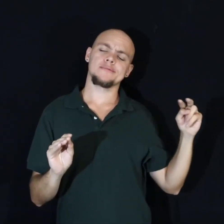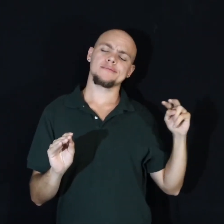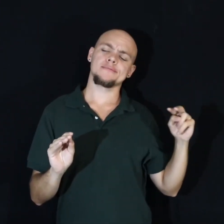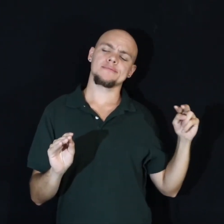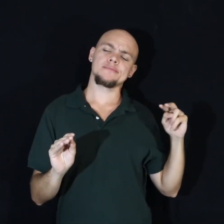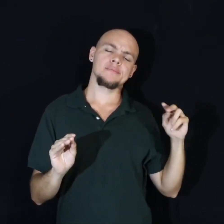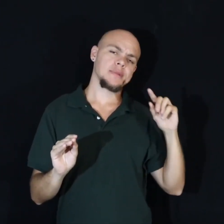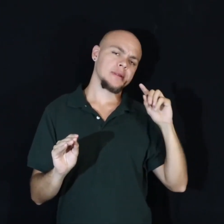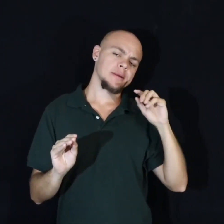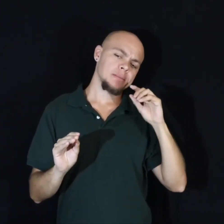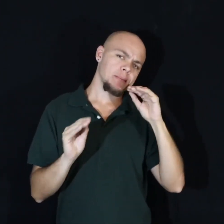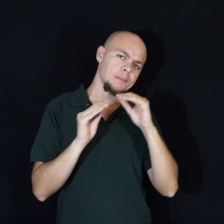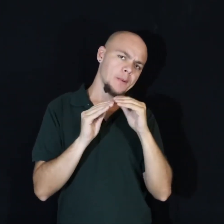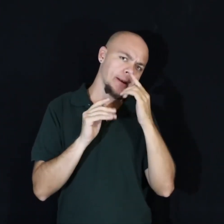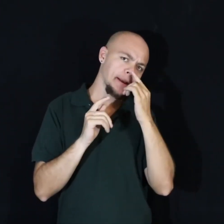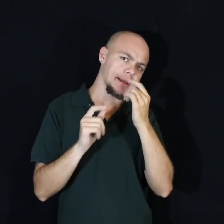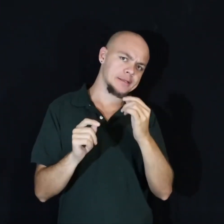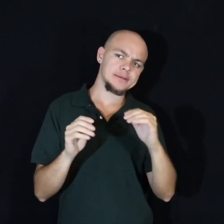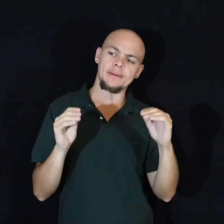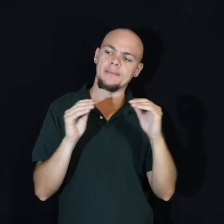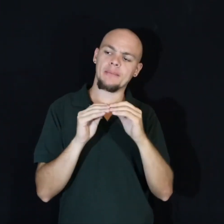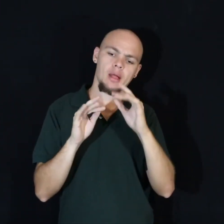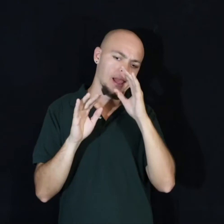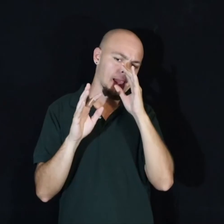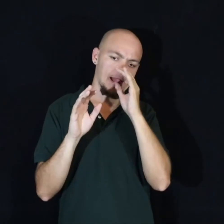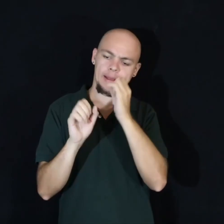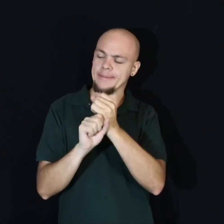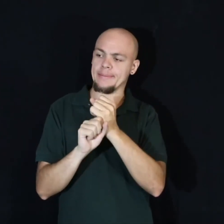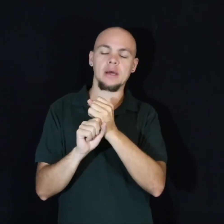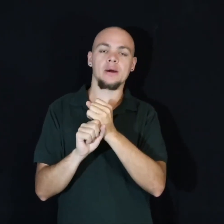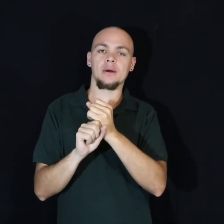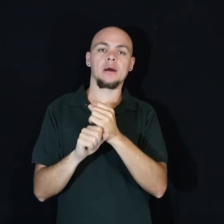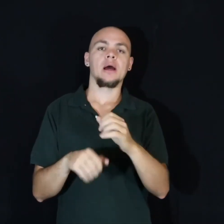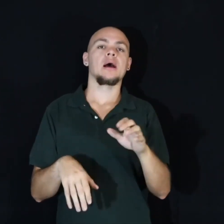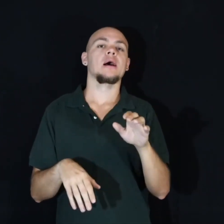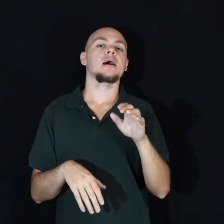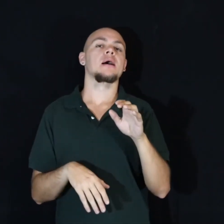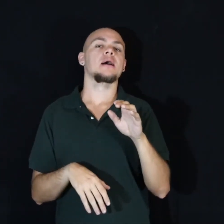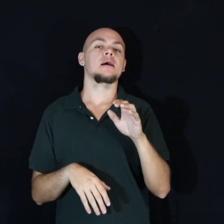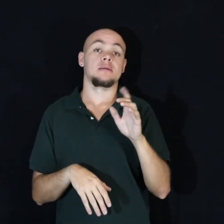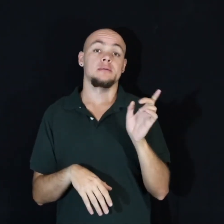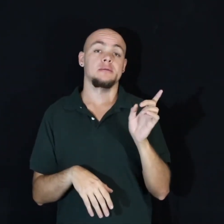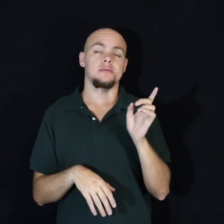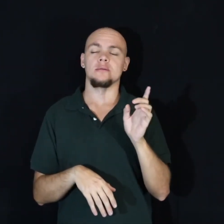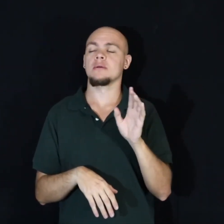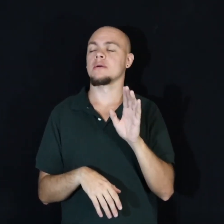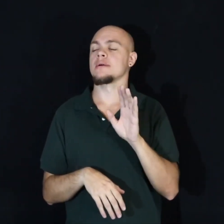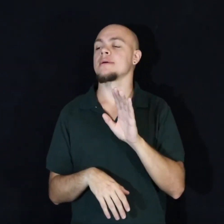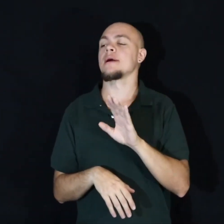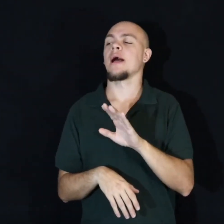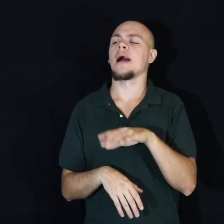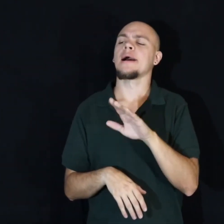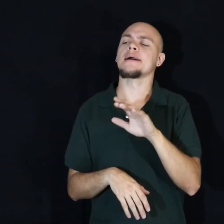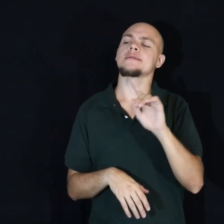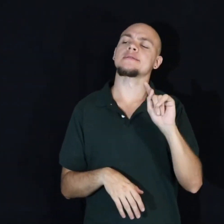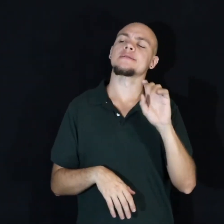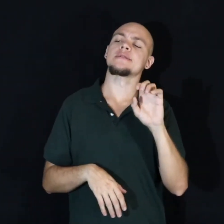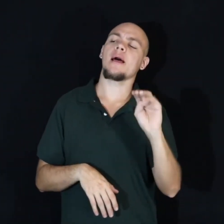more interested, more and more absorbed. Presently he said, "Say, Tom, let me whitewash a